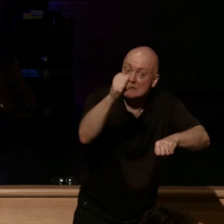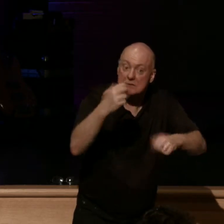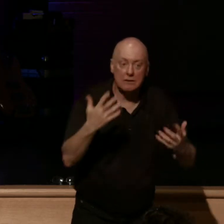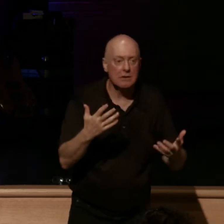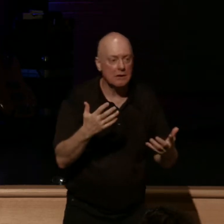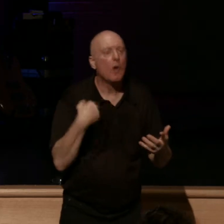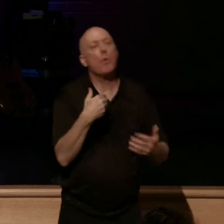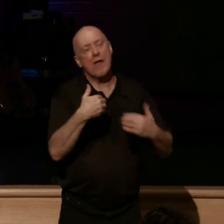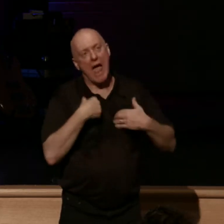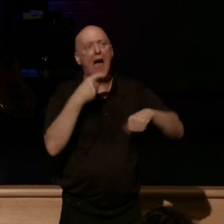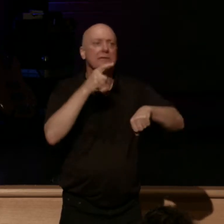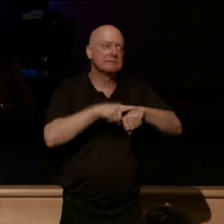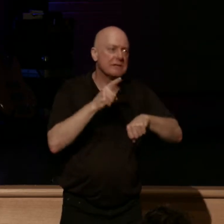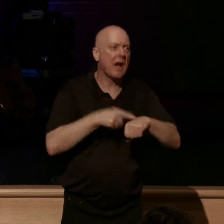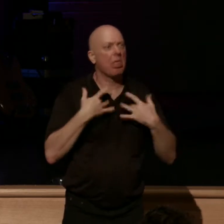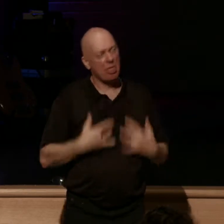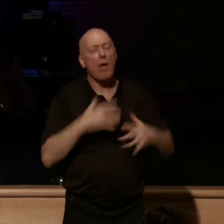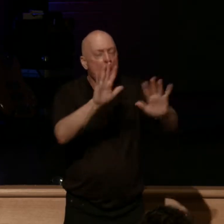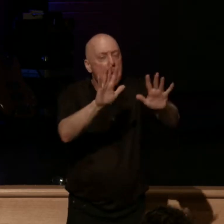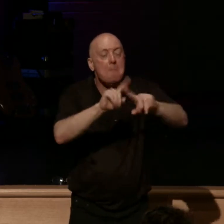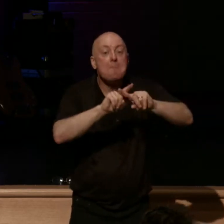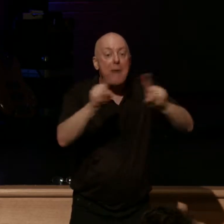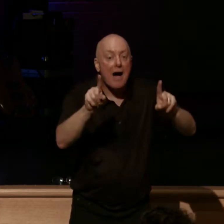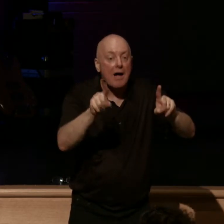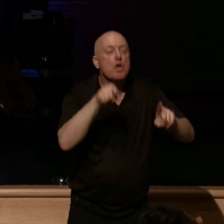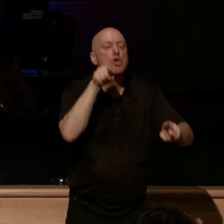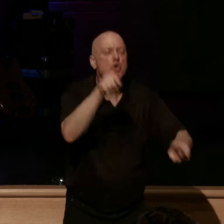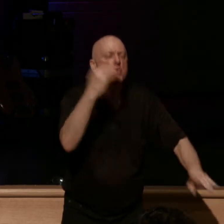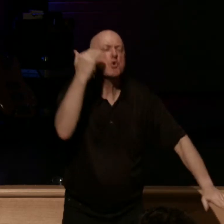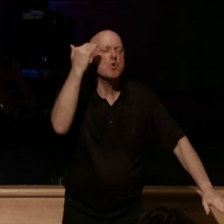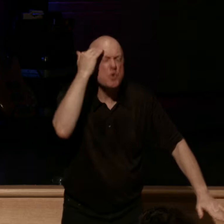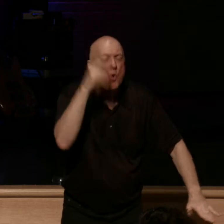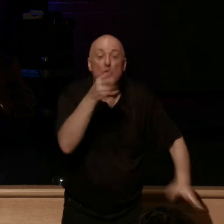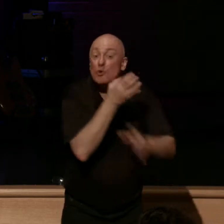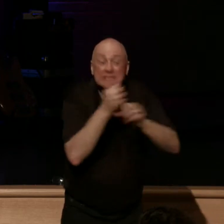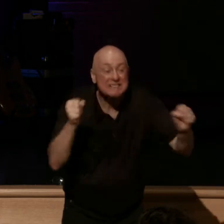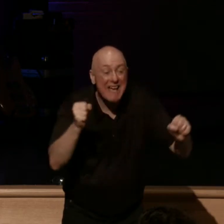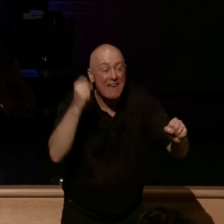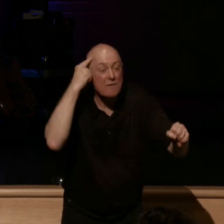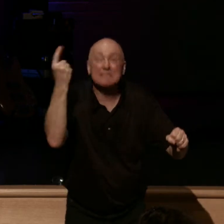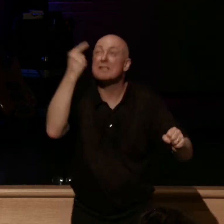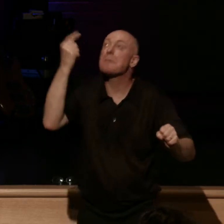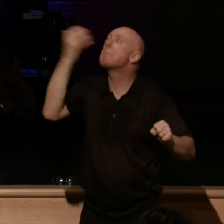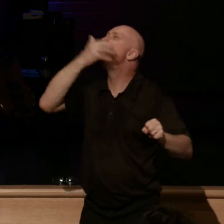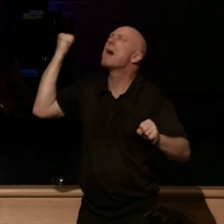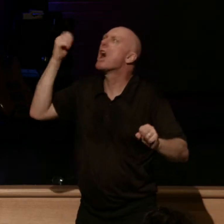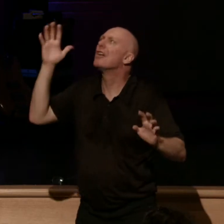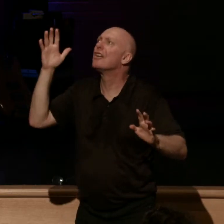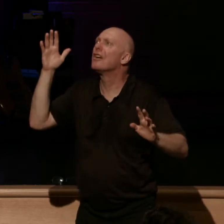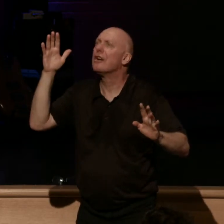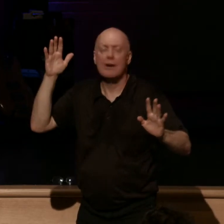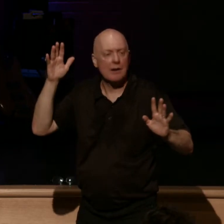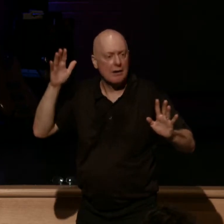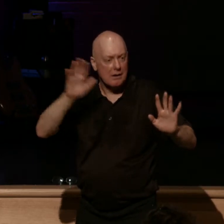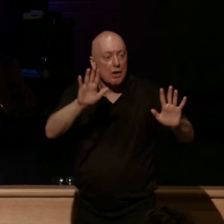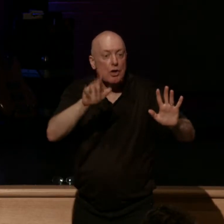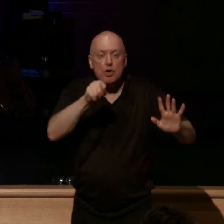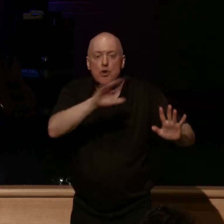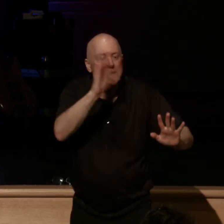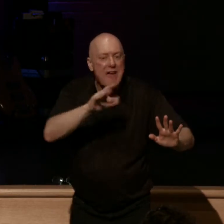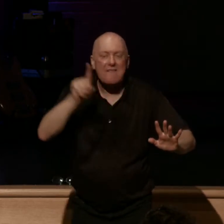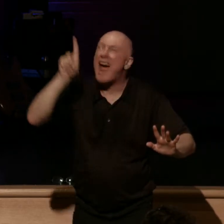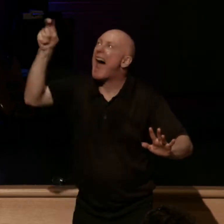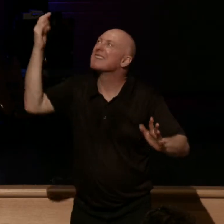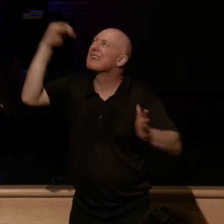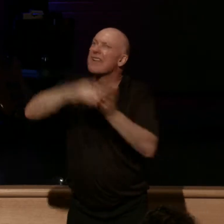mean we don't have times where we get down. But at the end of the day, you know you were saved for something greater beyond this world. And at the end of the day, in some form, you will never ask